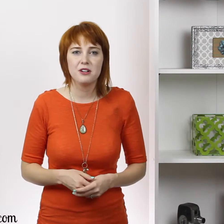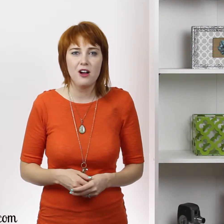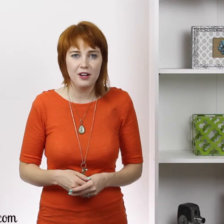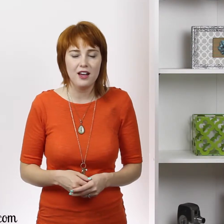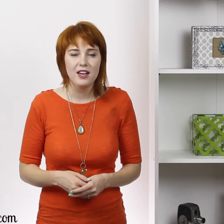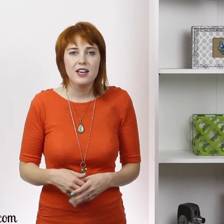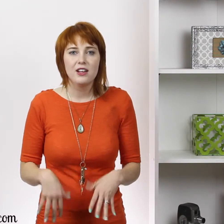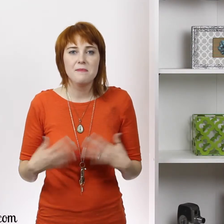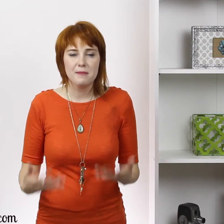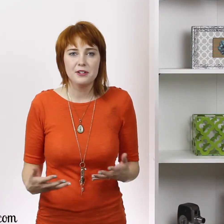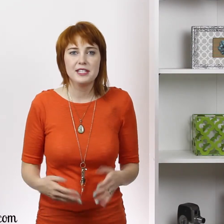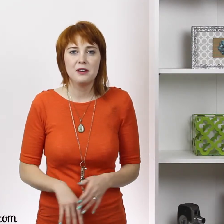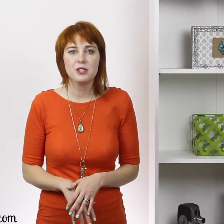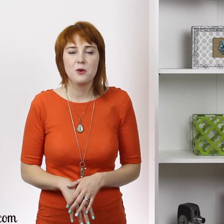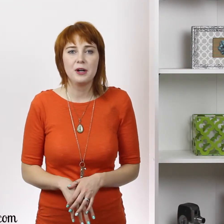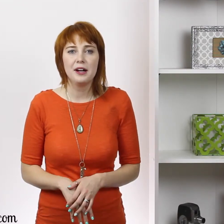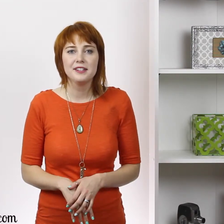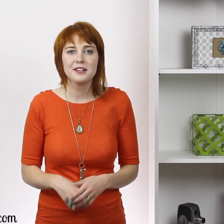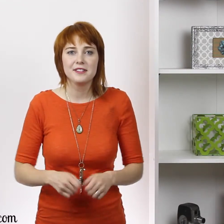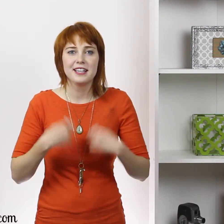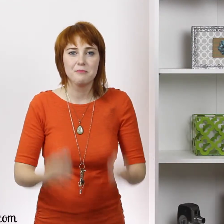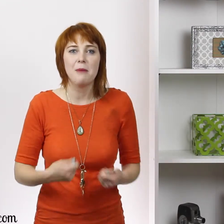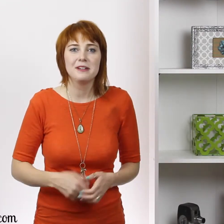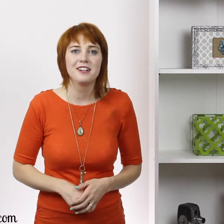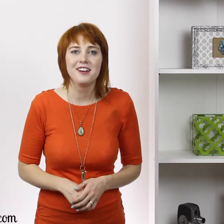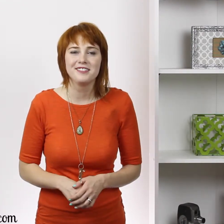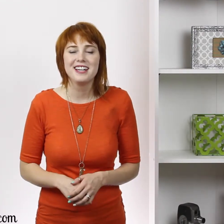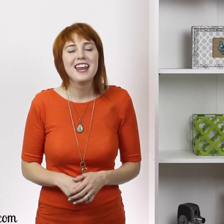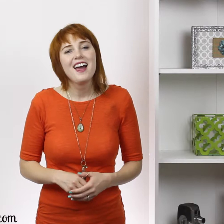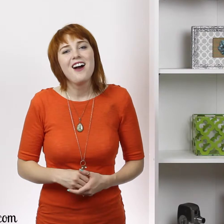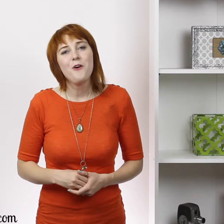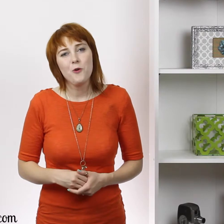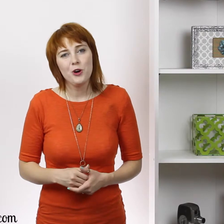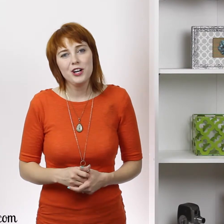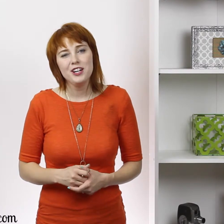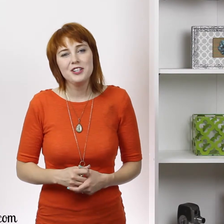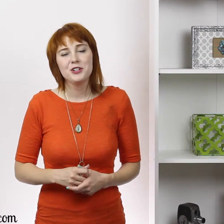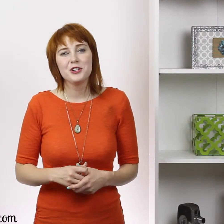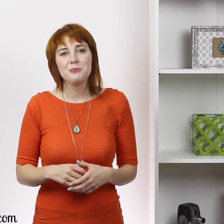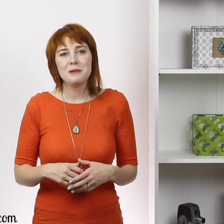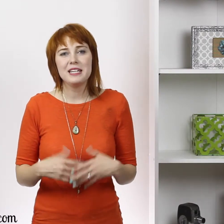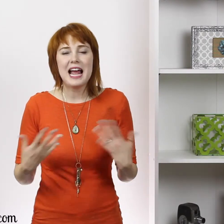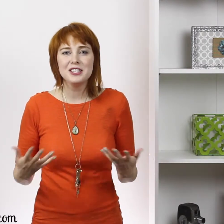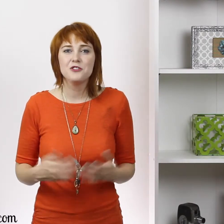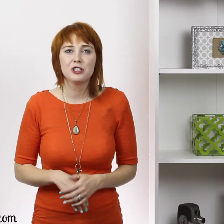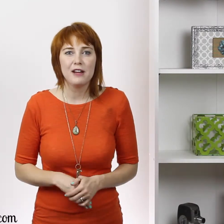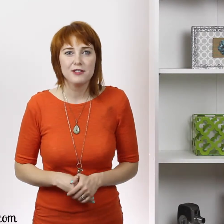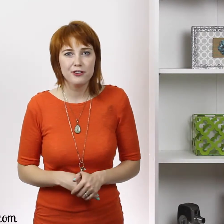put it on a lot. It'll help them understand what's going on instead of just like popping it on, right? Or your baby can ask you for gloves if their